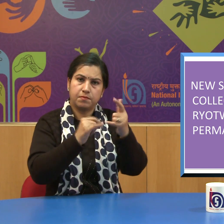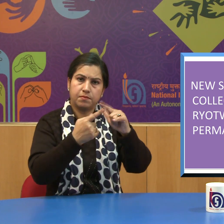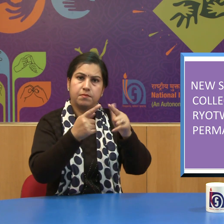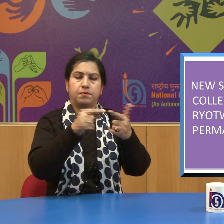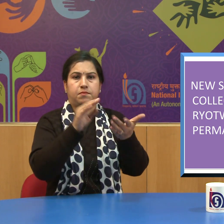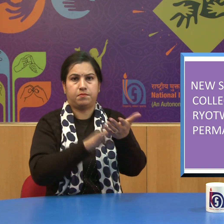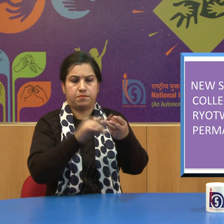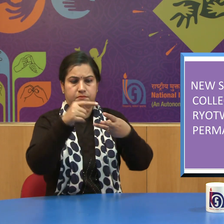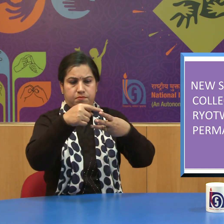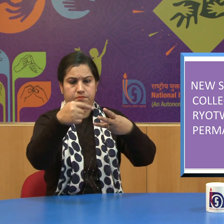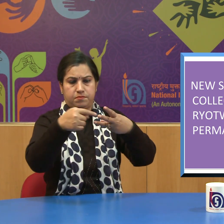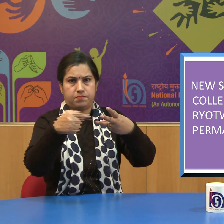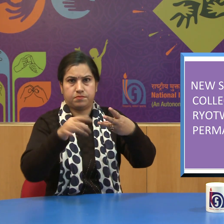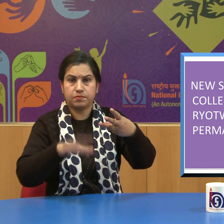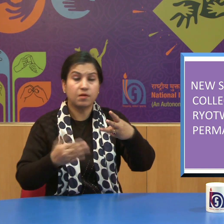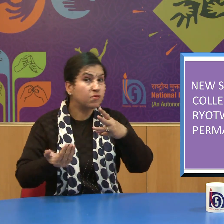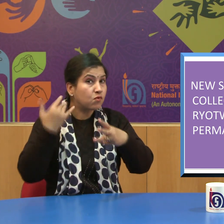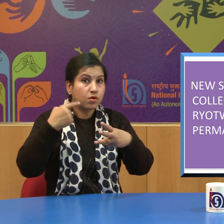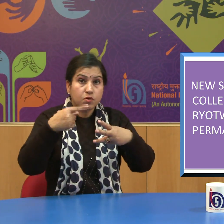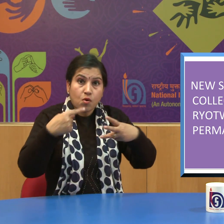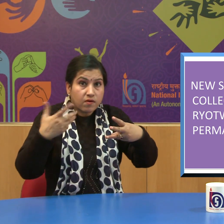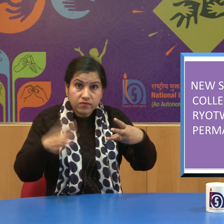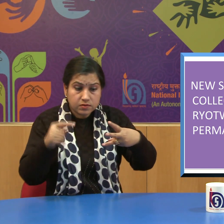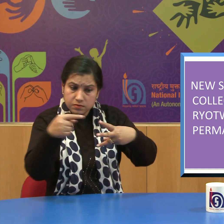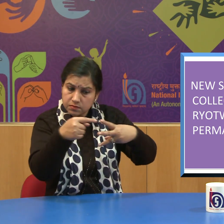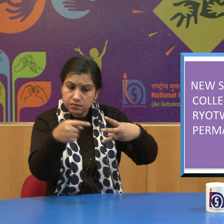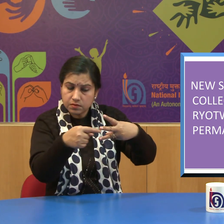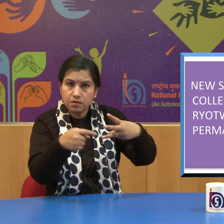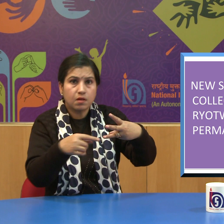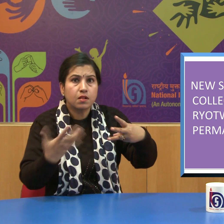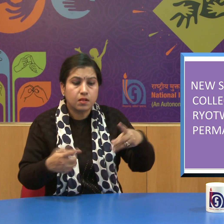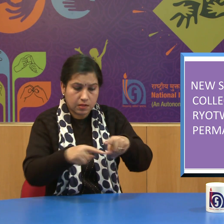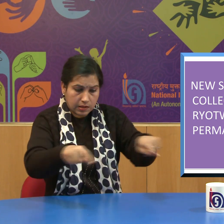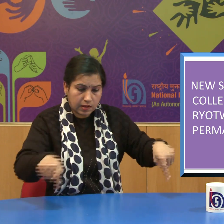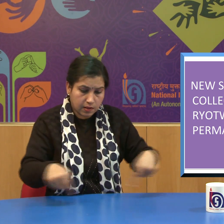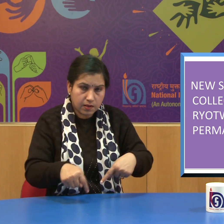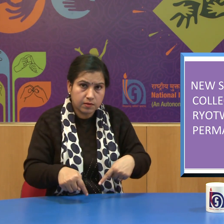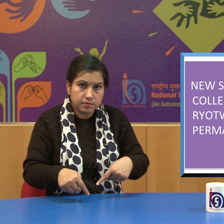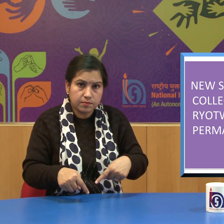We have already discussed about these revenue systems in our previous video.